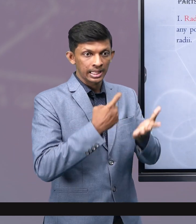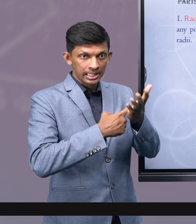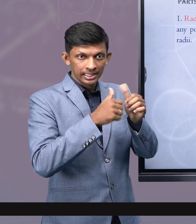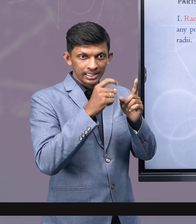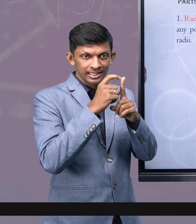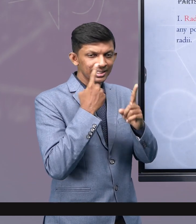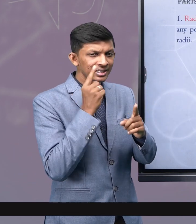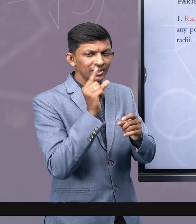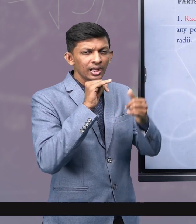Radius.